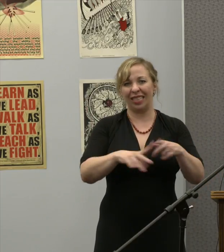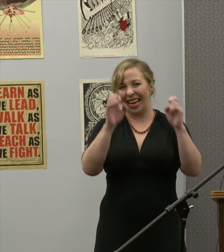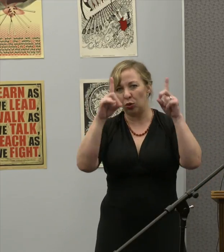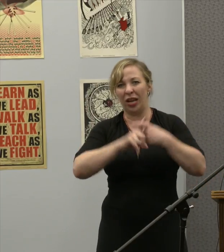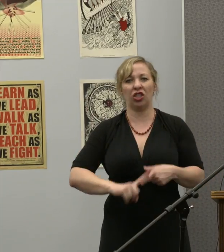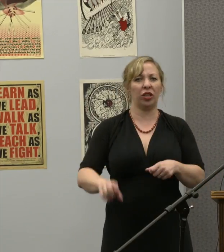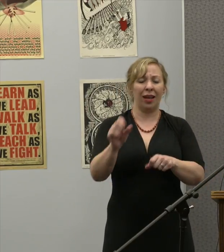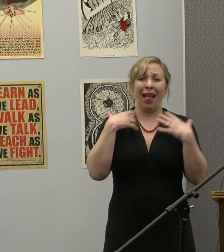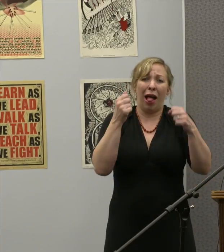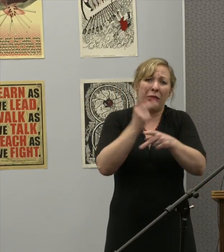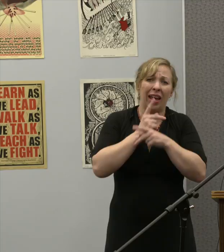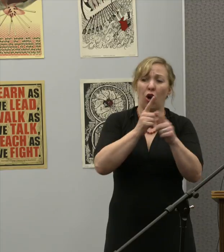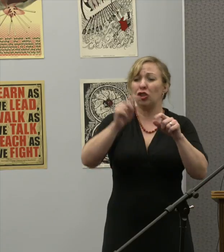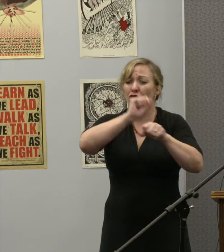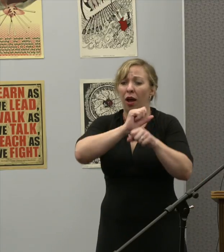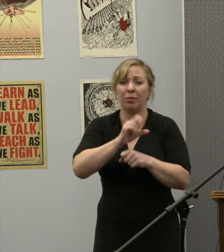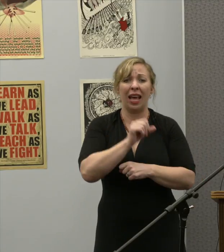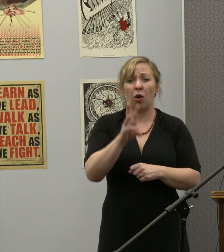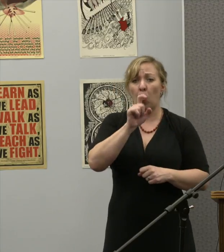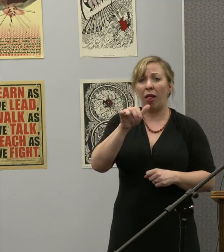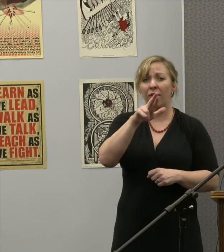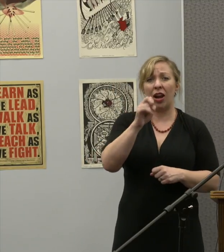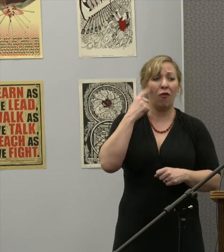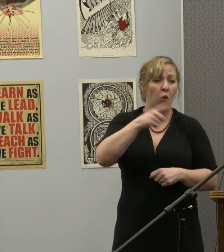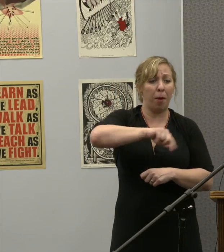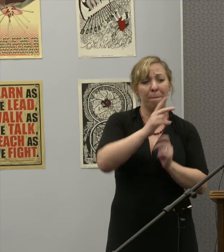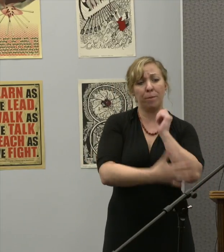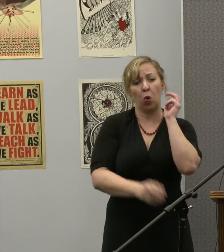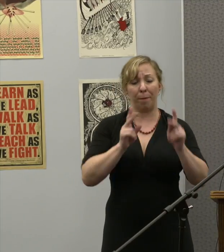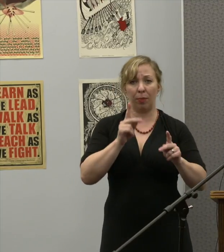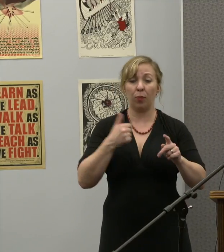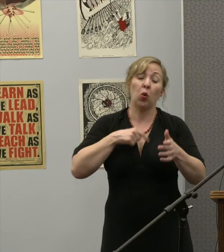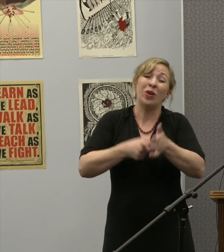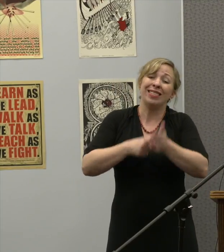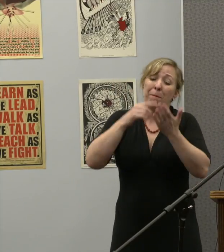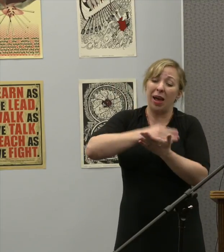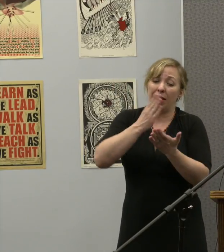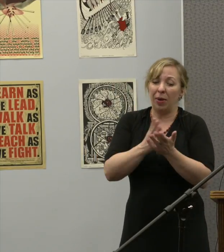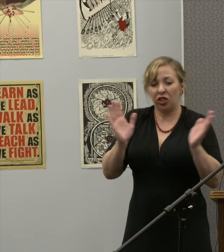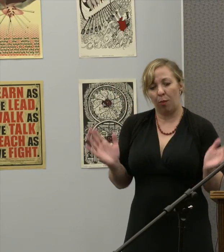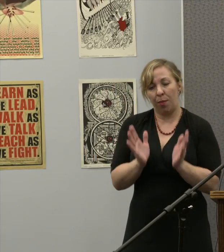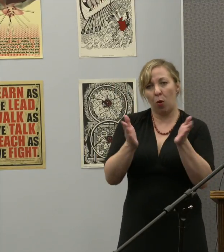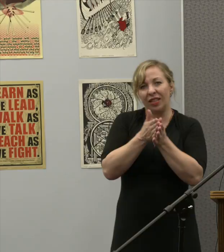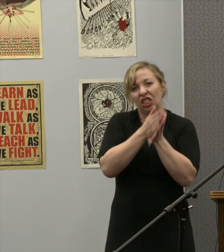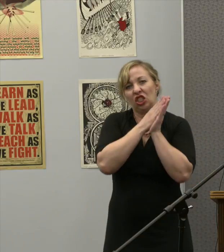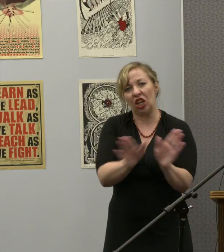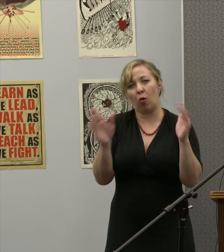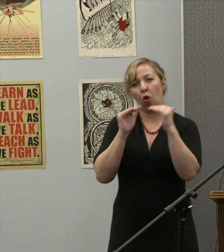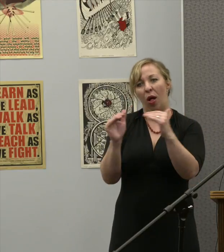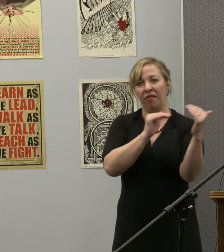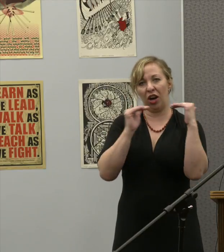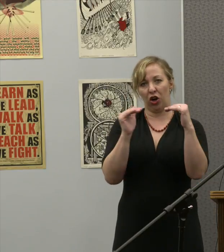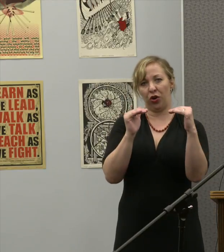jobs, infrastructure, and welfare for the poor. We demand a budget that promotes the general welfare.